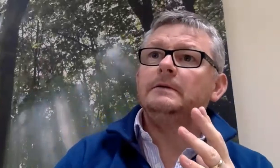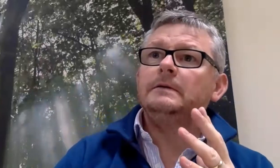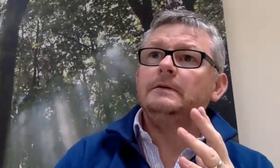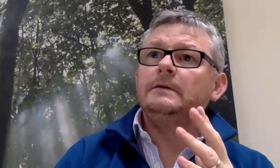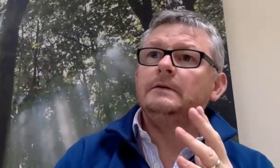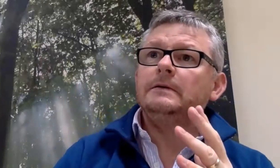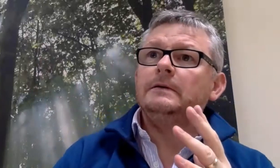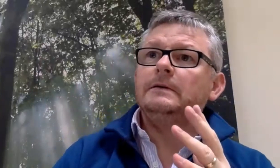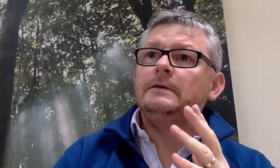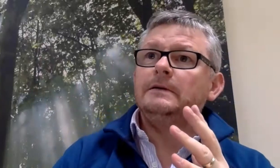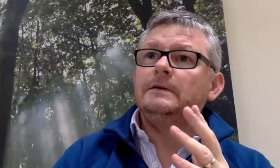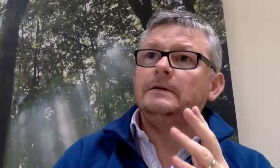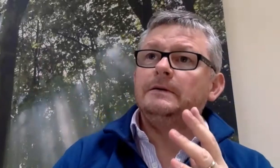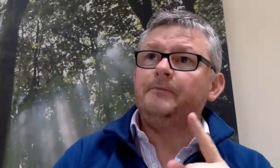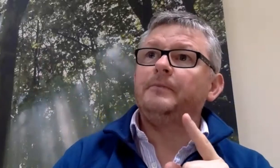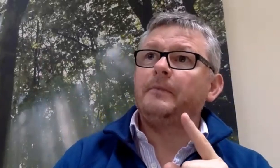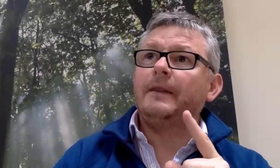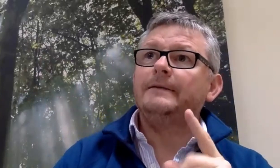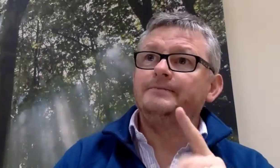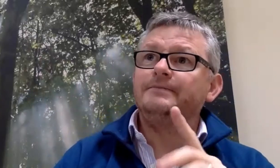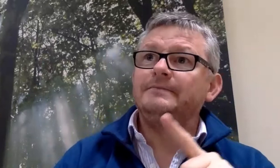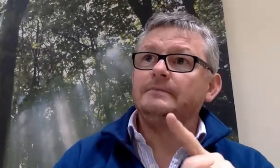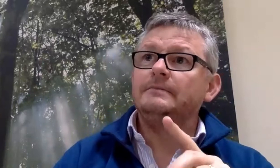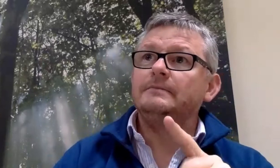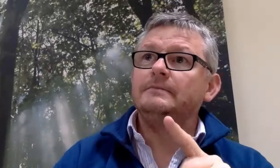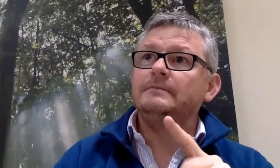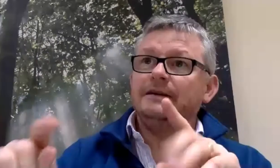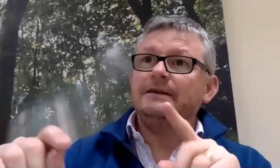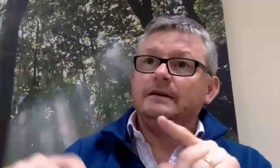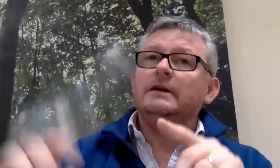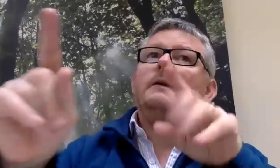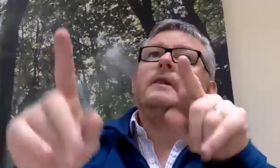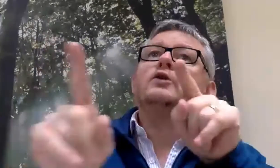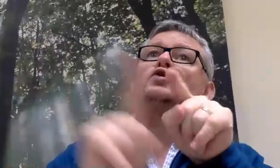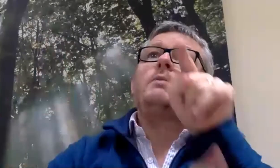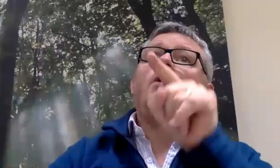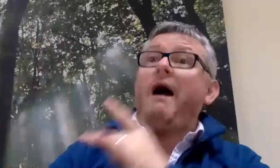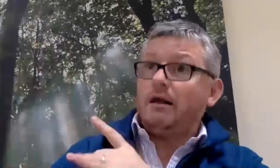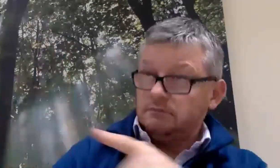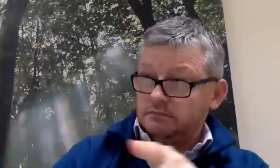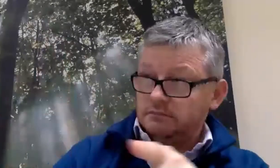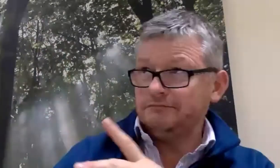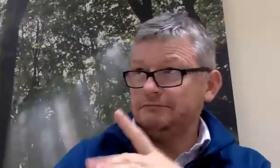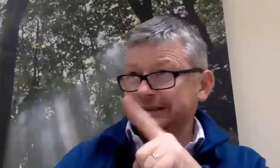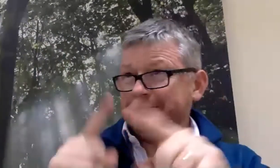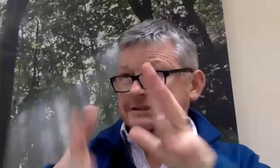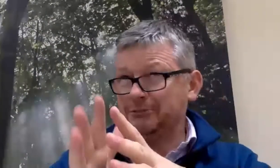I'm aware that I think you're certainly better resourced in terms of interpreting cover over in America in terms of how many interpreters per head of the population. But in terms